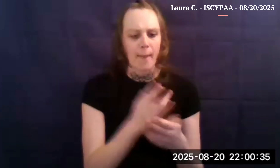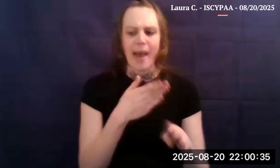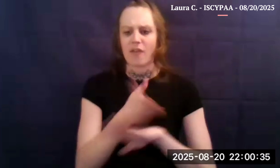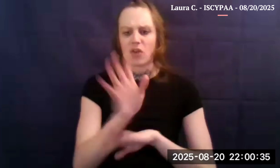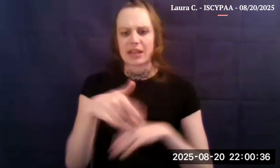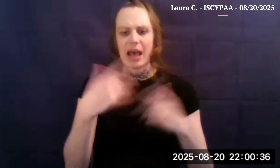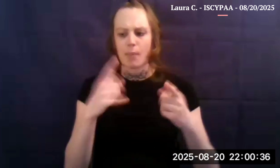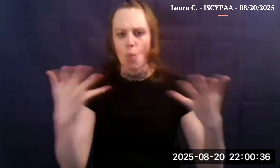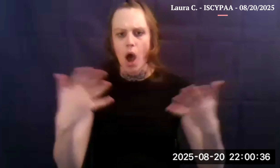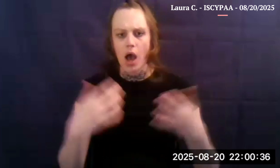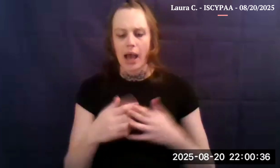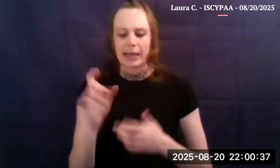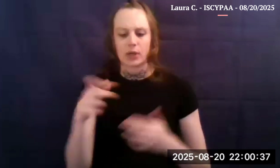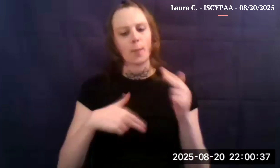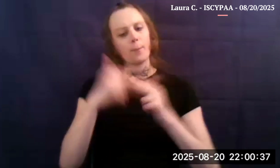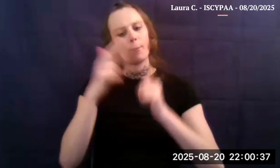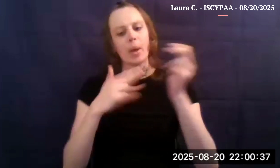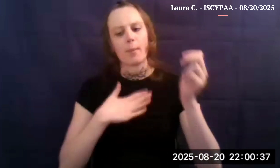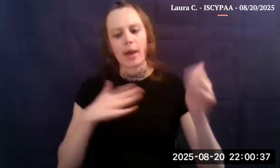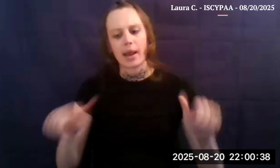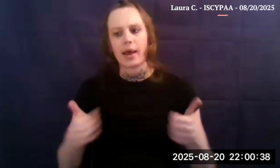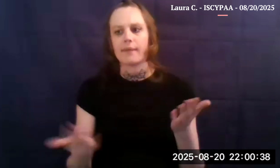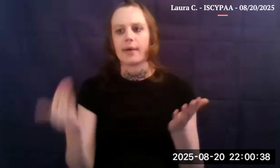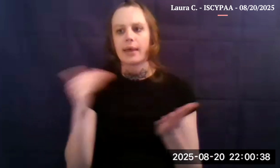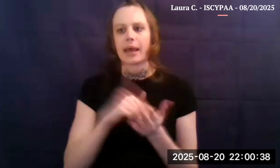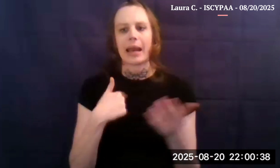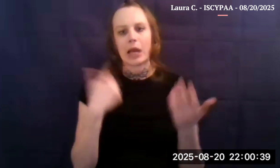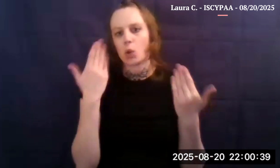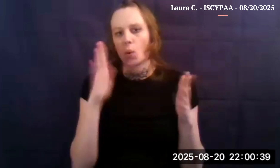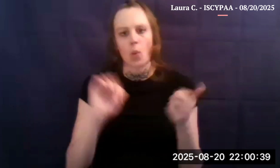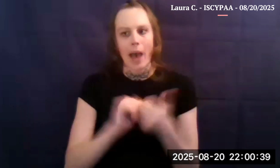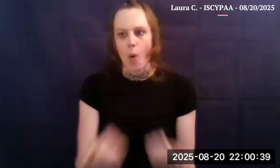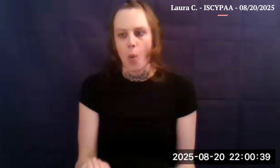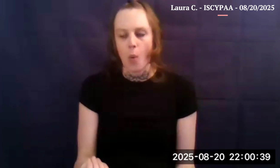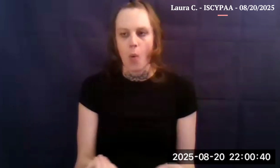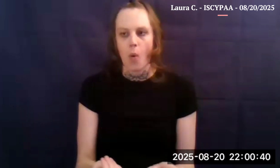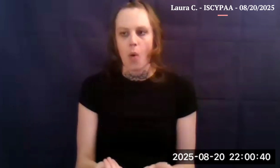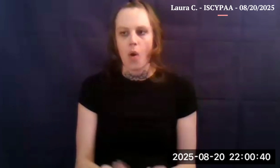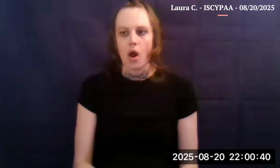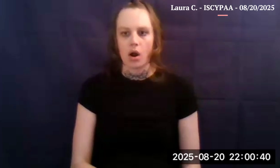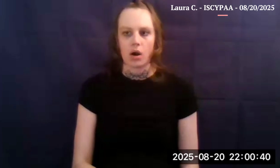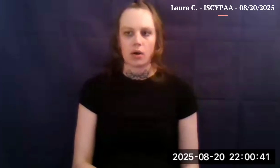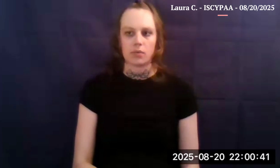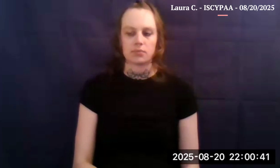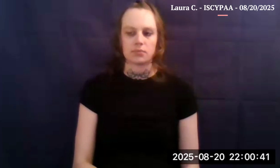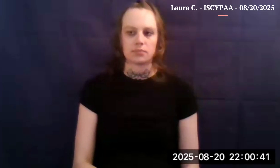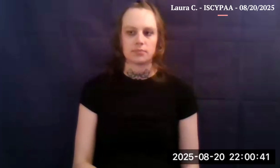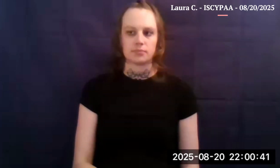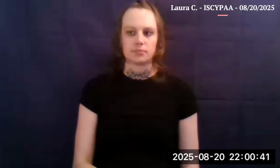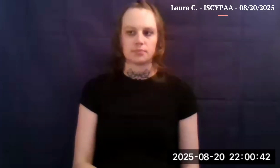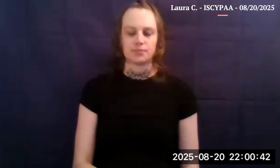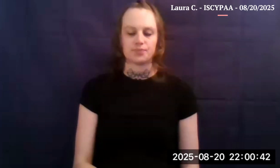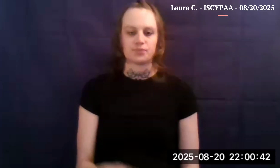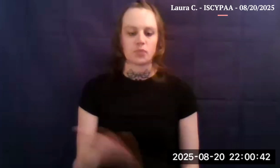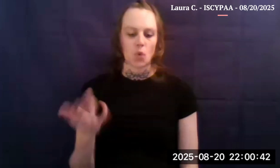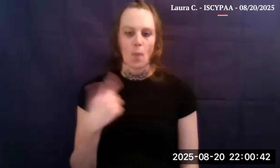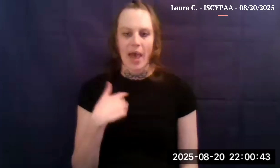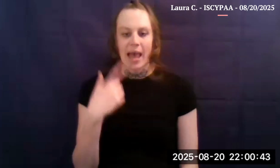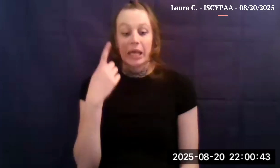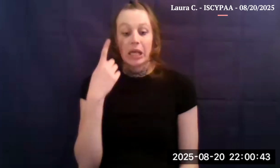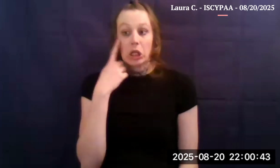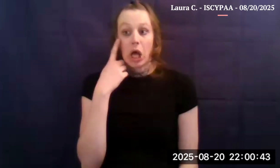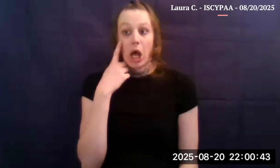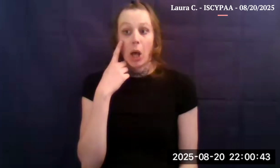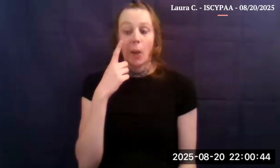I would have to rebuild my life, and I don't know how to do that. So I figured prison would be my